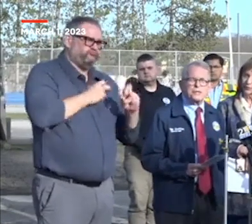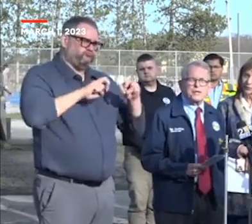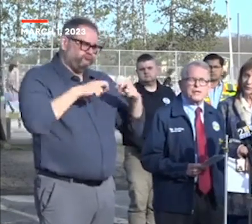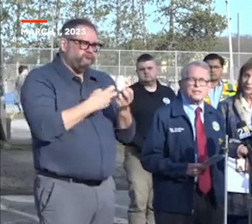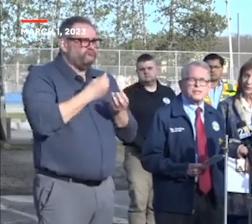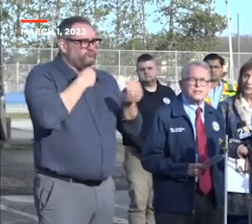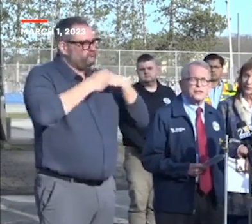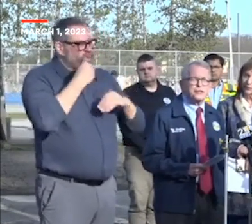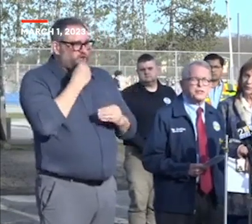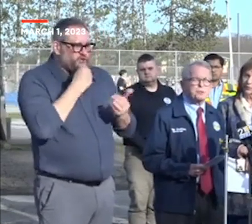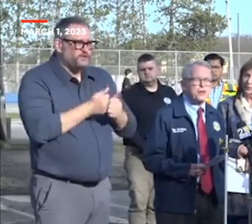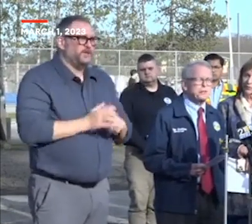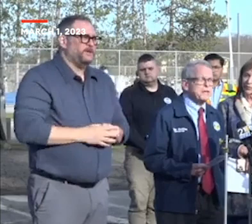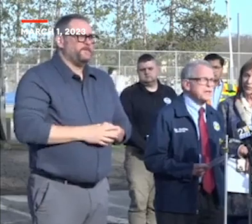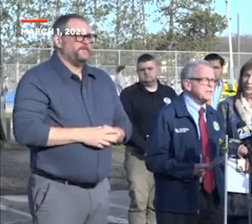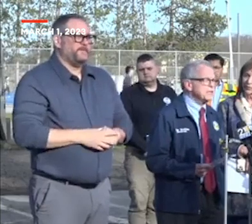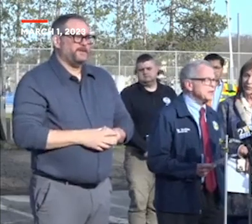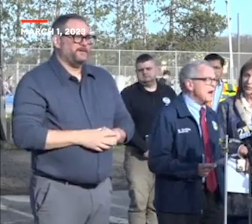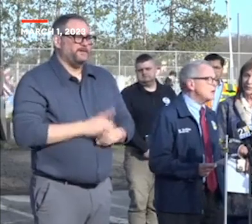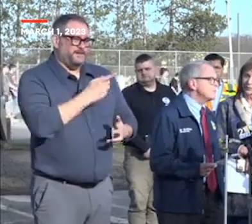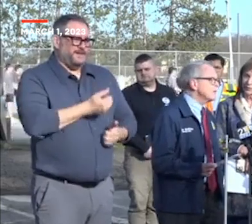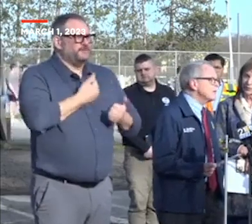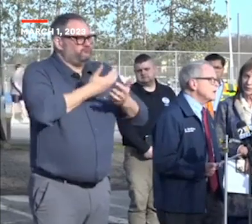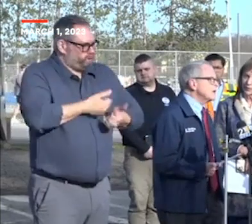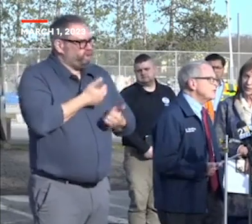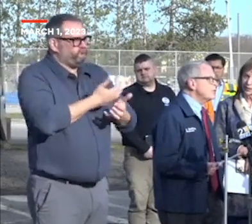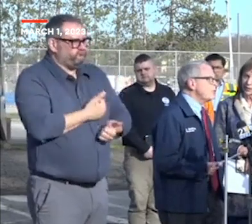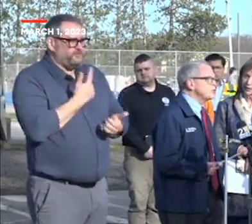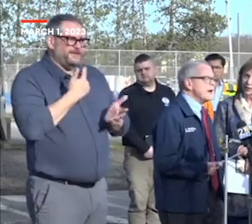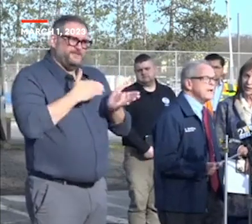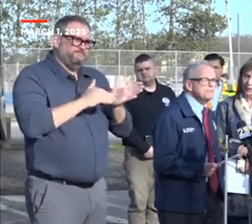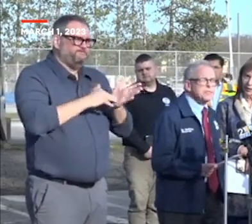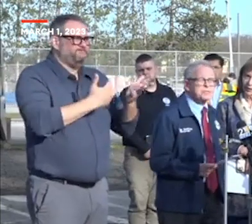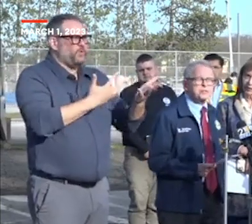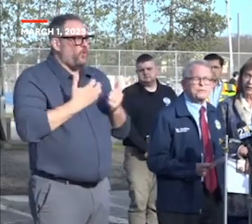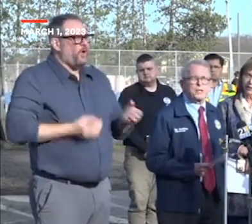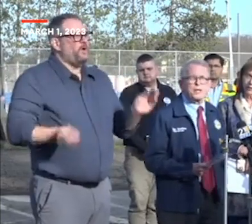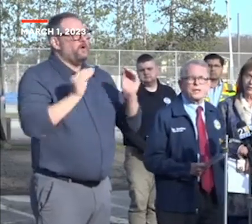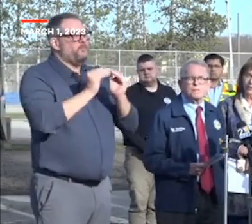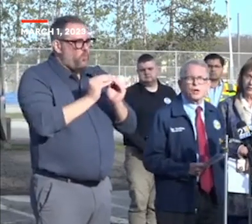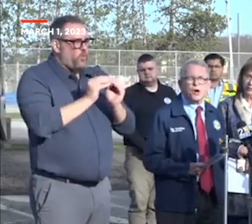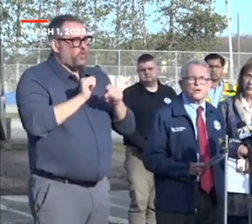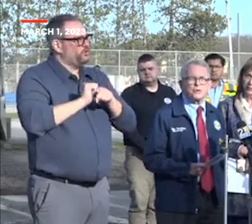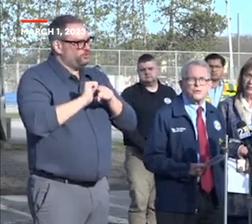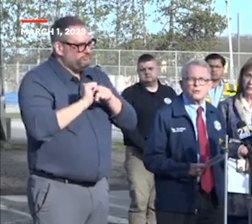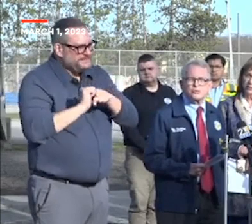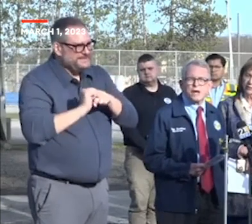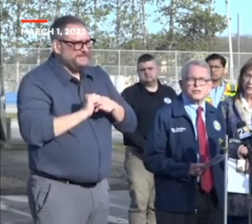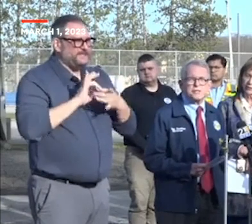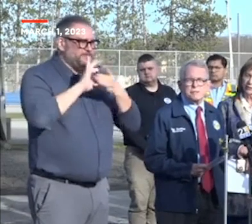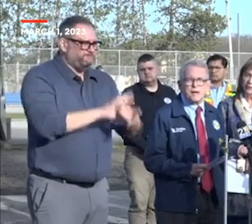one of the things that he has continued to express to me is the desire for more training, specifically in regard